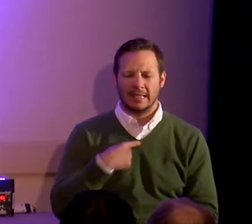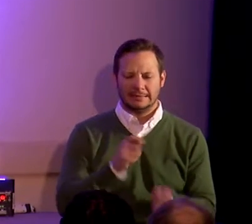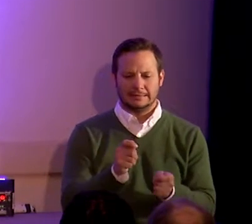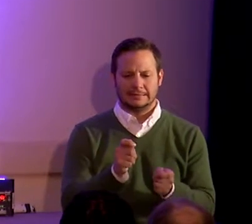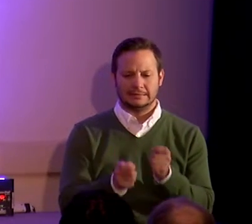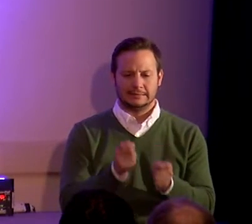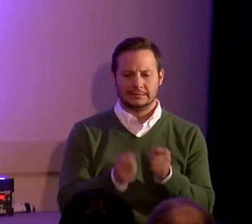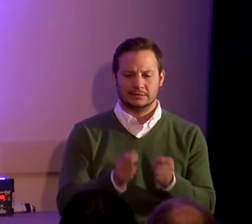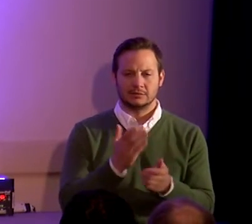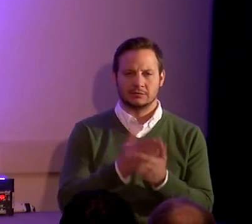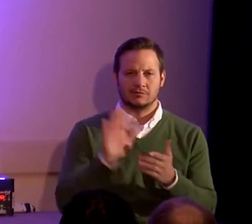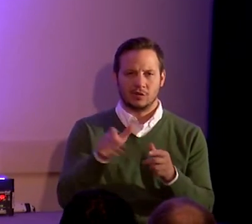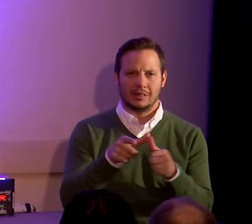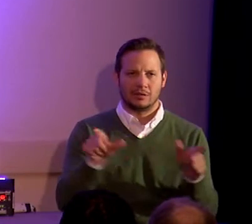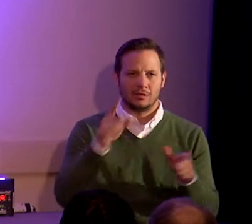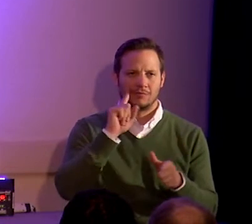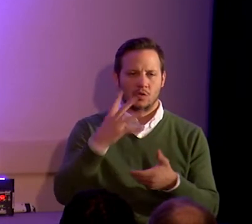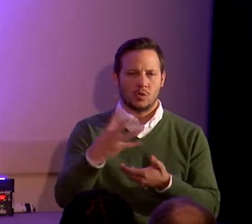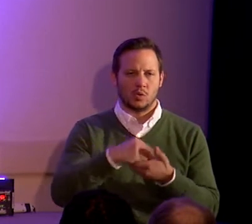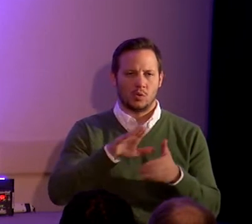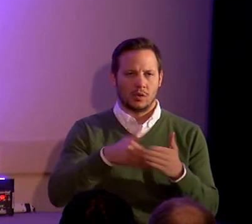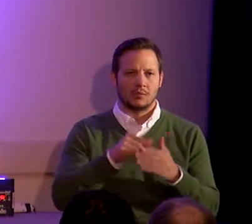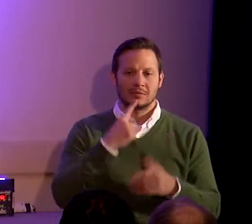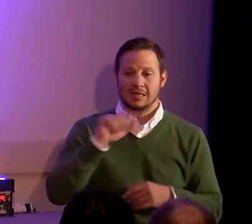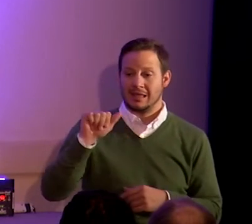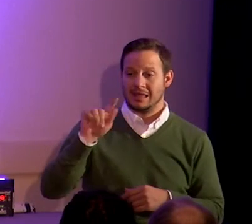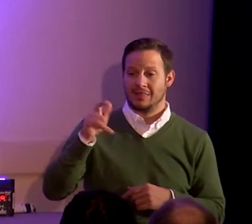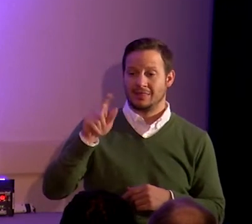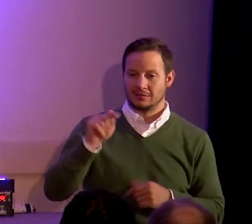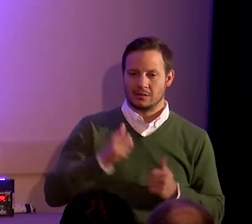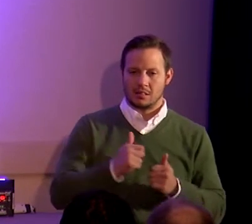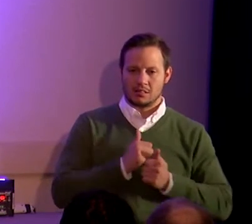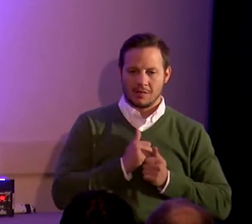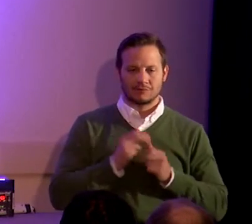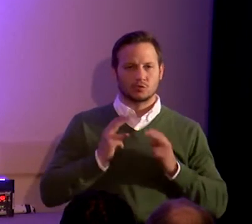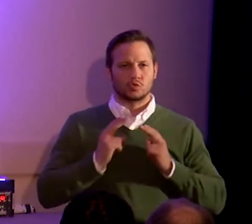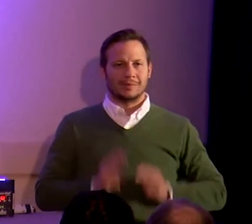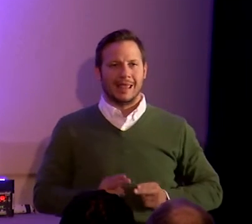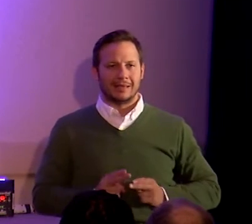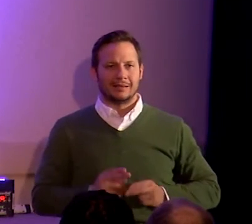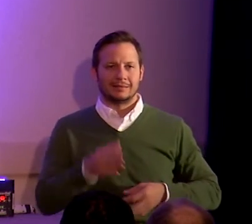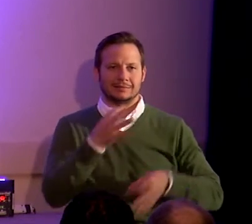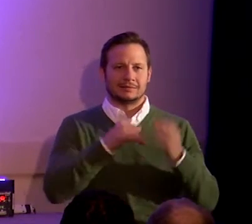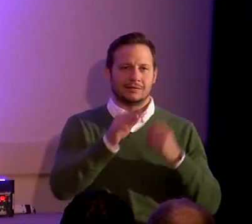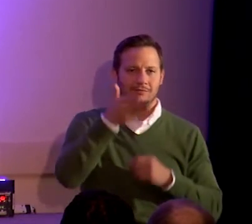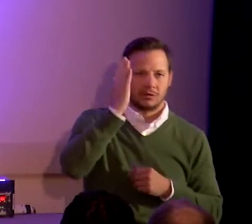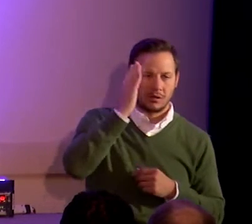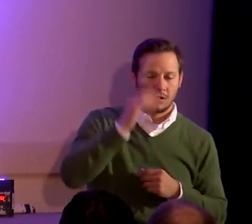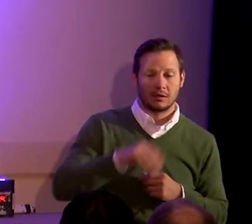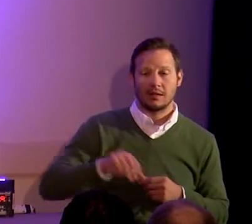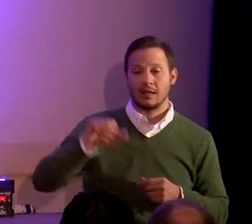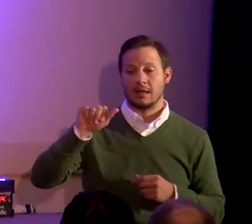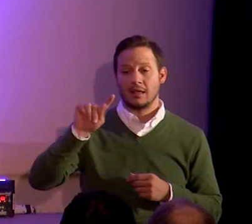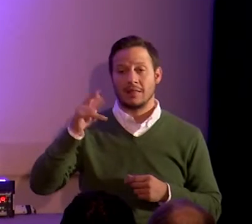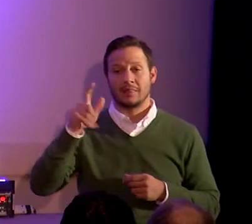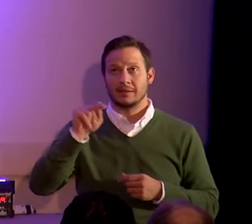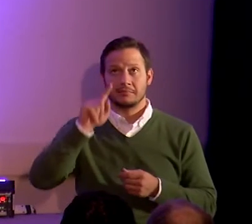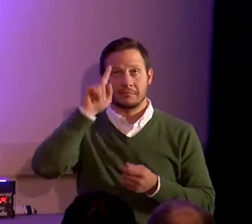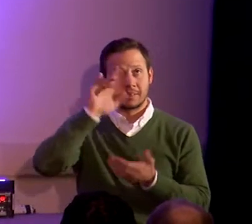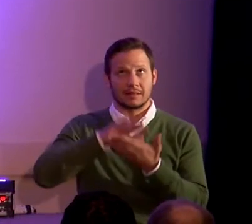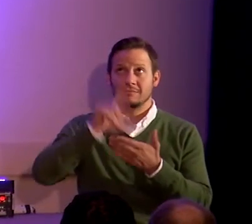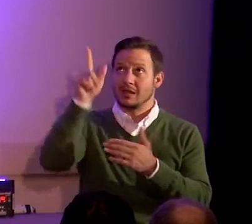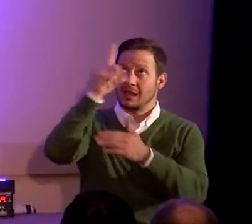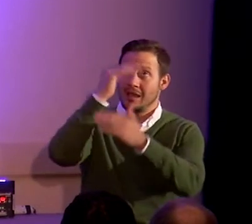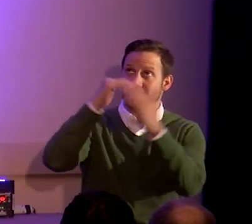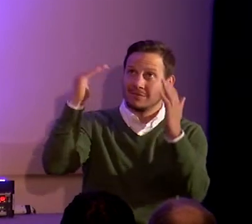gender inclusiveness, but an atheist loves humanity instead of God. An atheist believes that heaven is something for